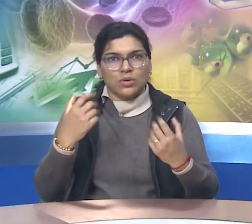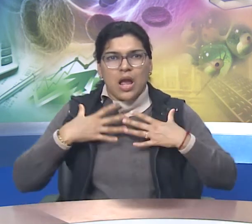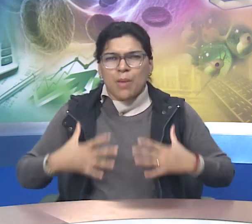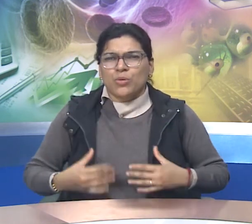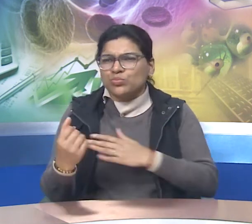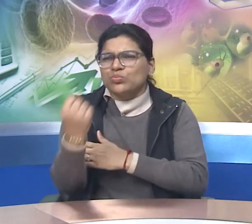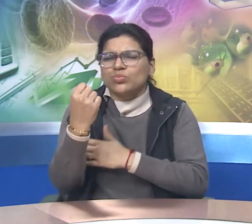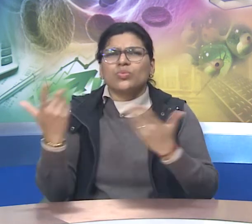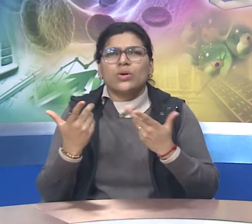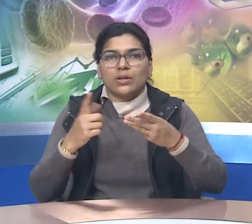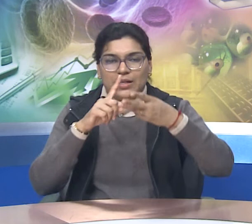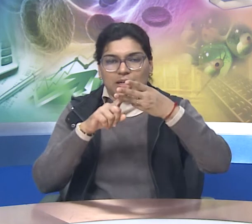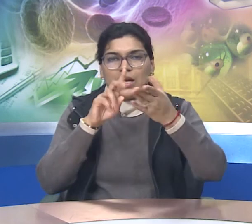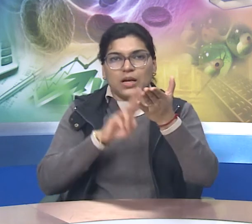more energy